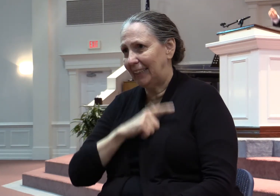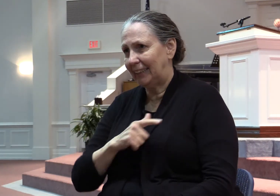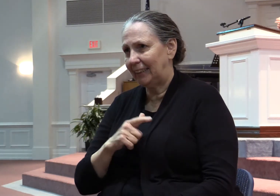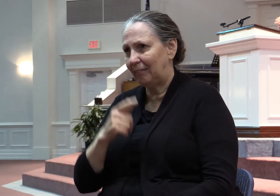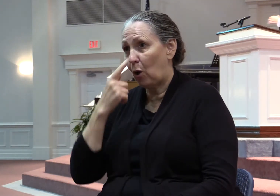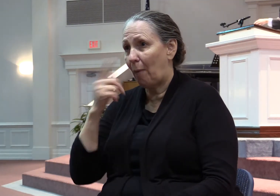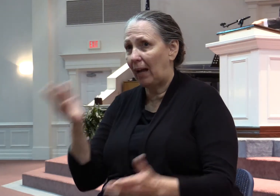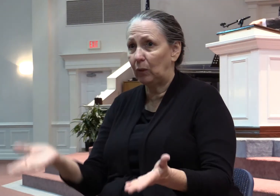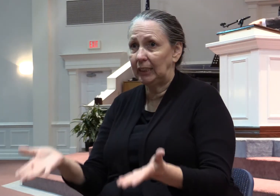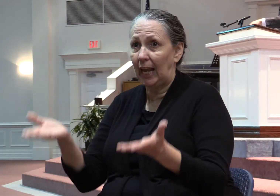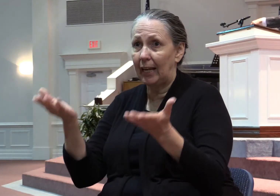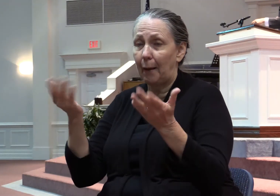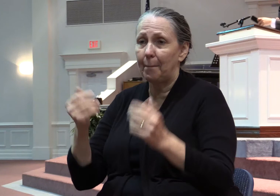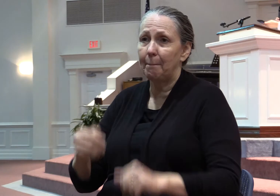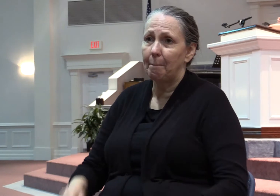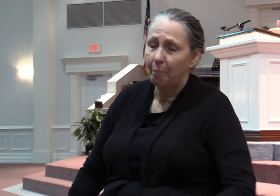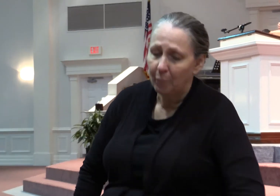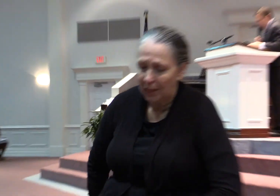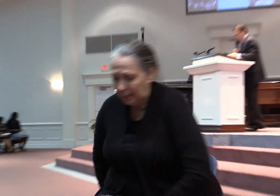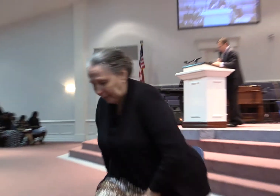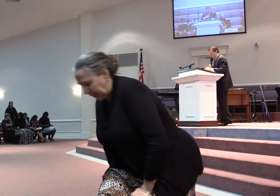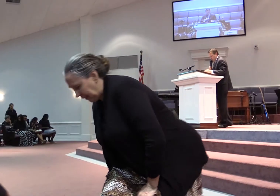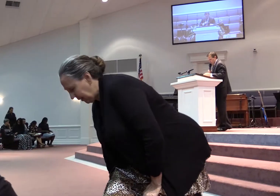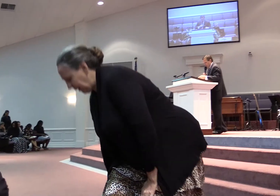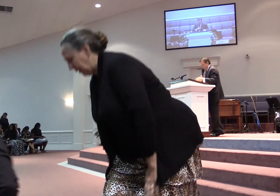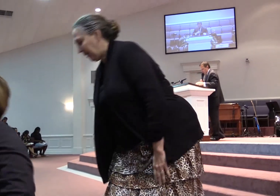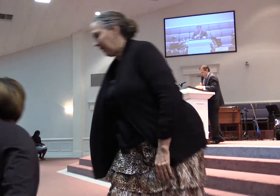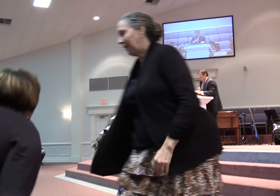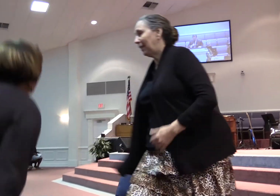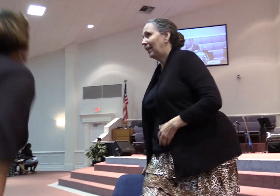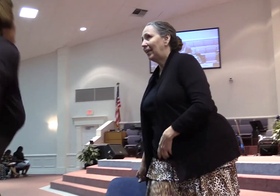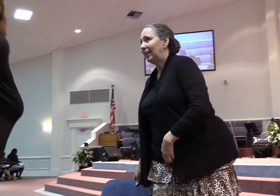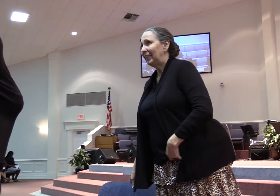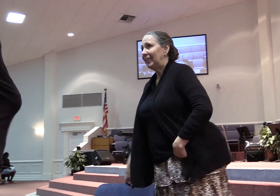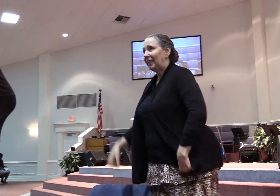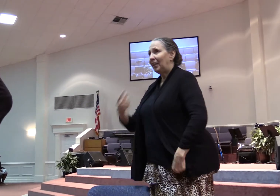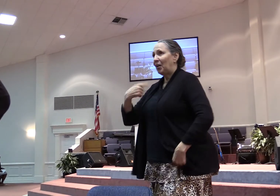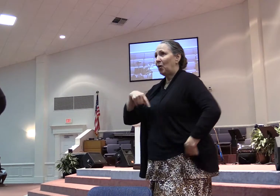Let's all stand. We can learn a lot.